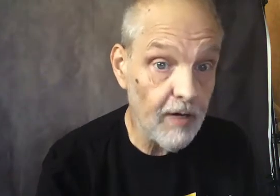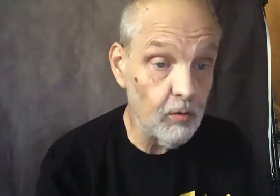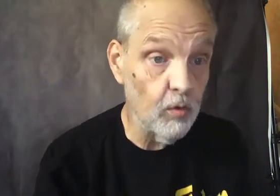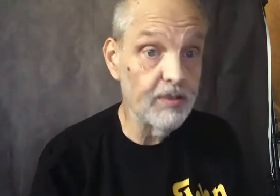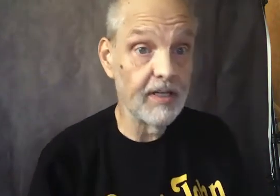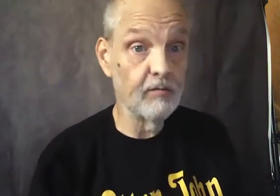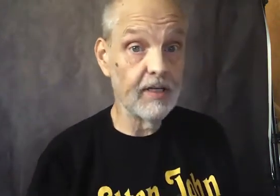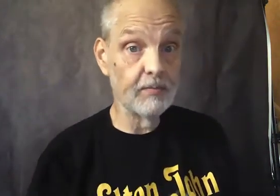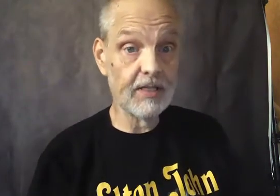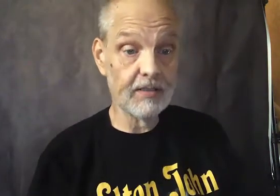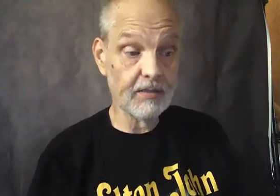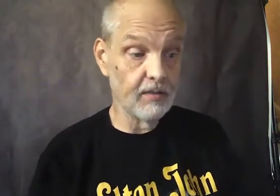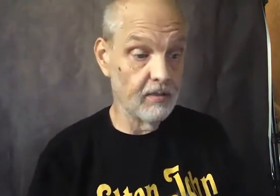random words and then random sentences.